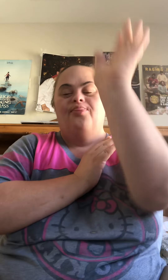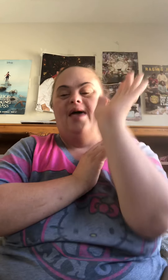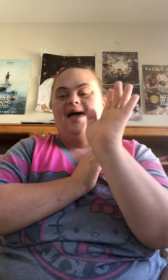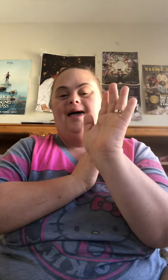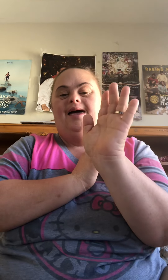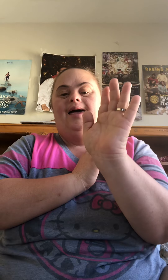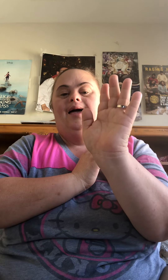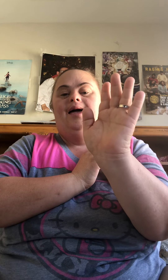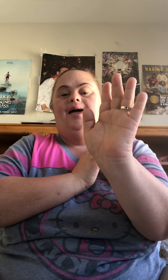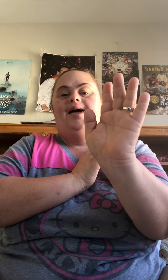there